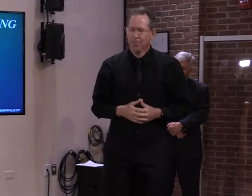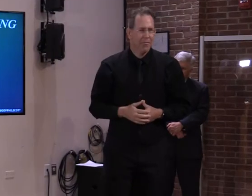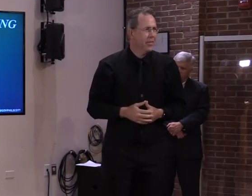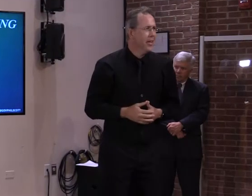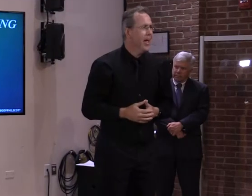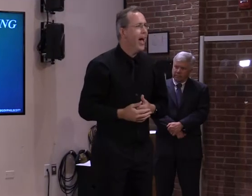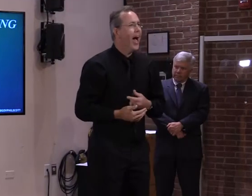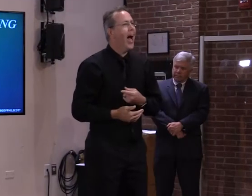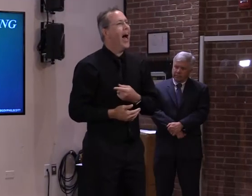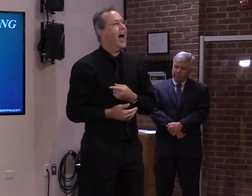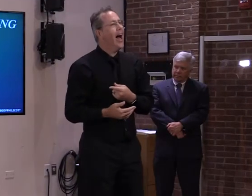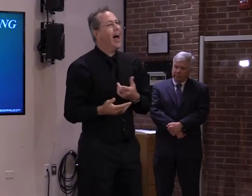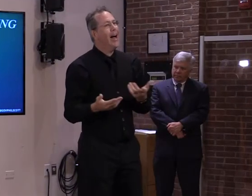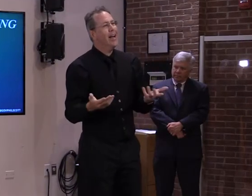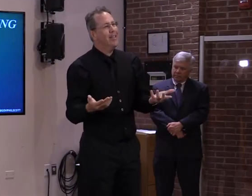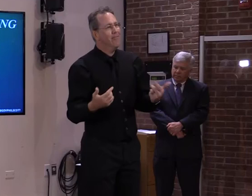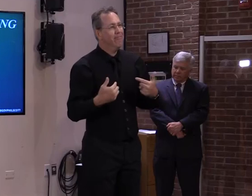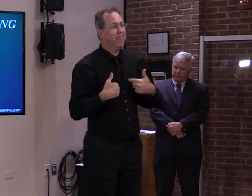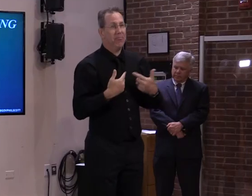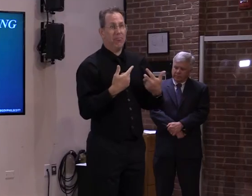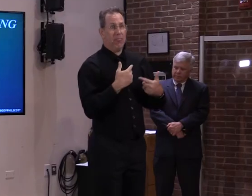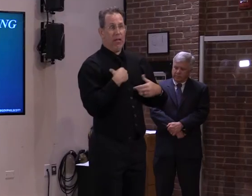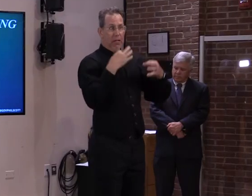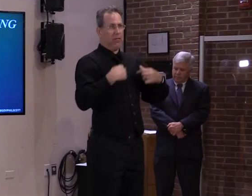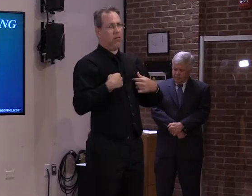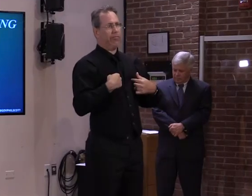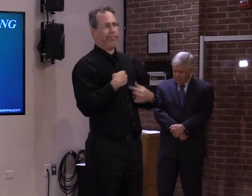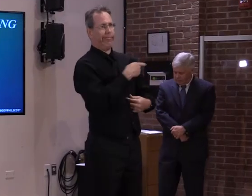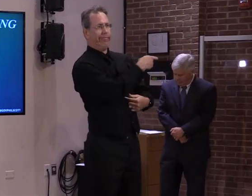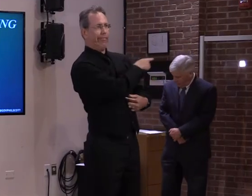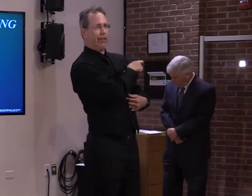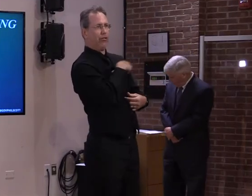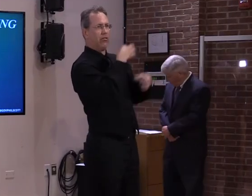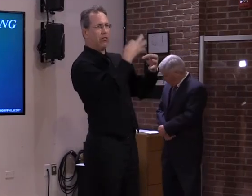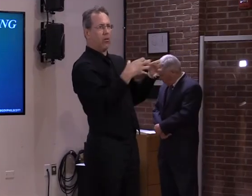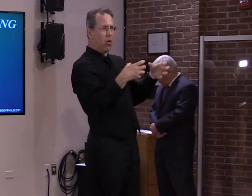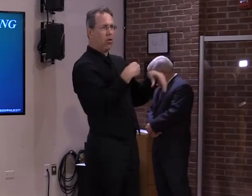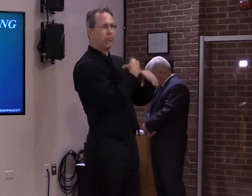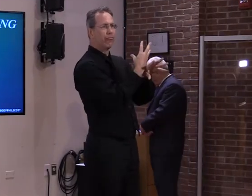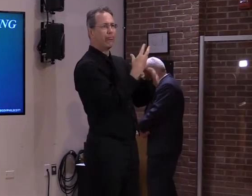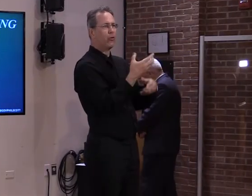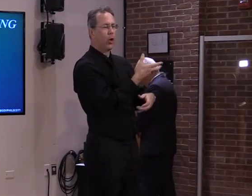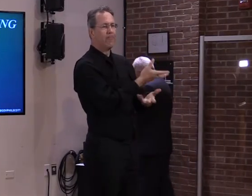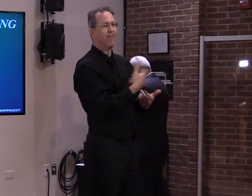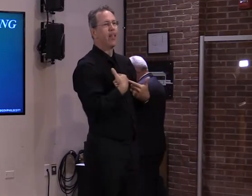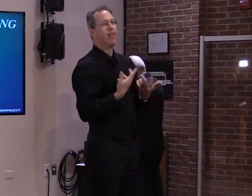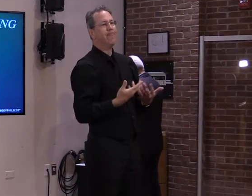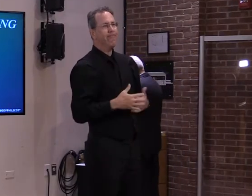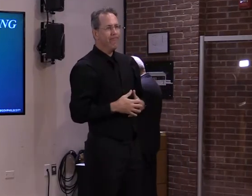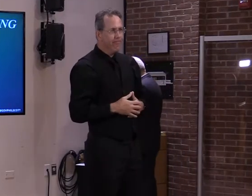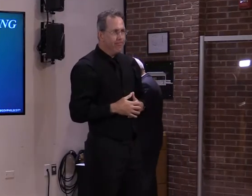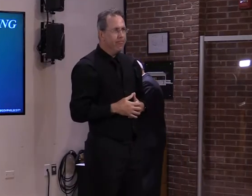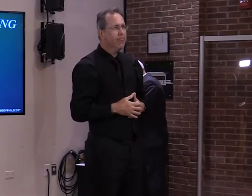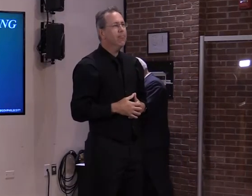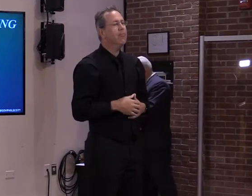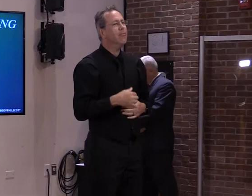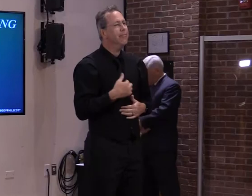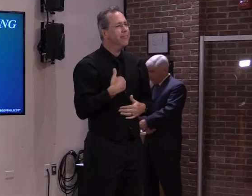will tell. That's up to them to decide what to do. But I myself am going to